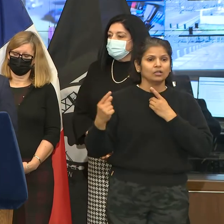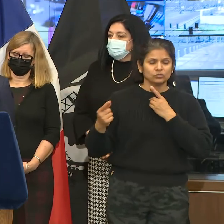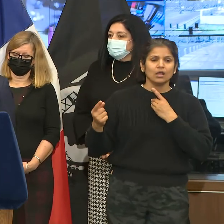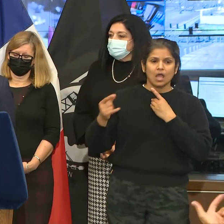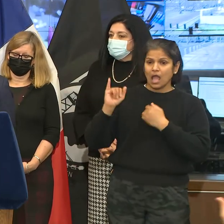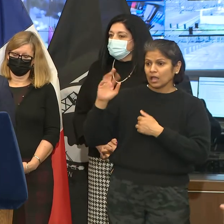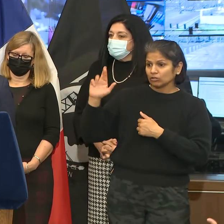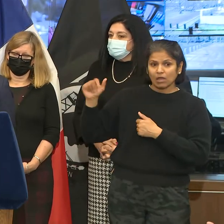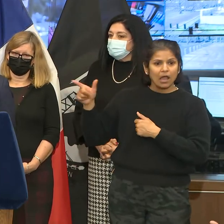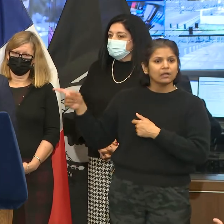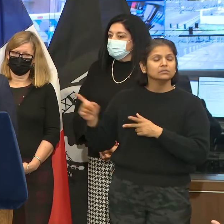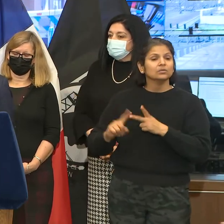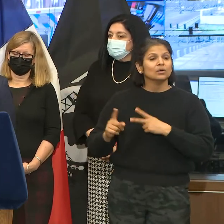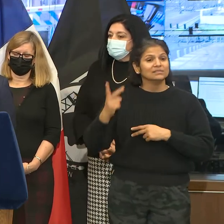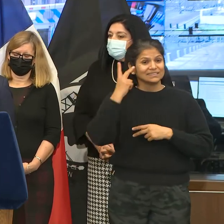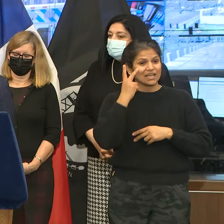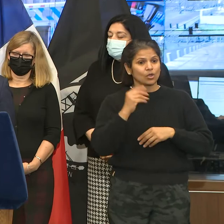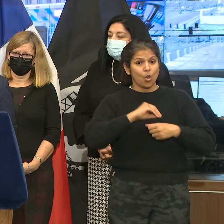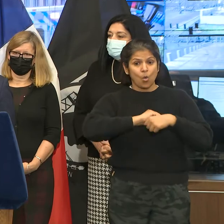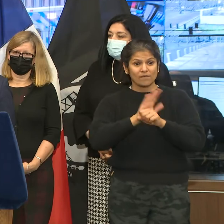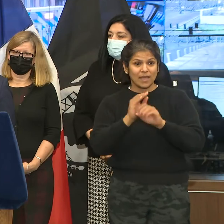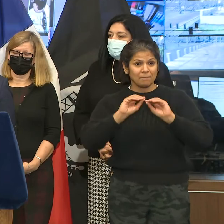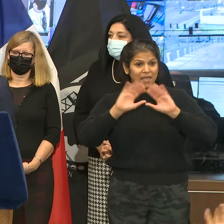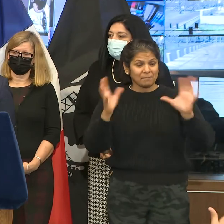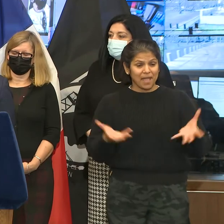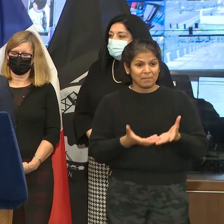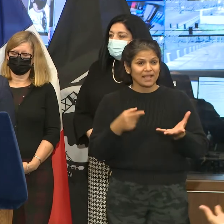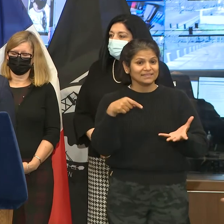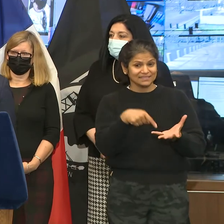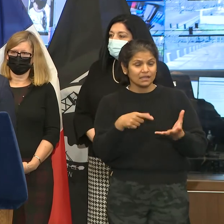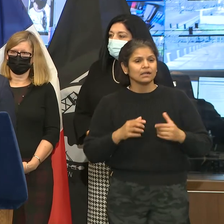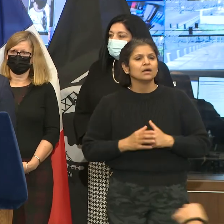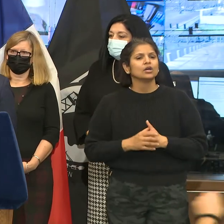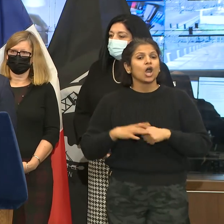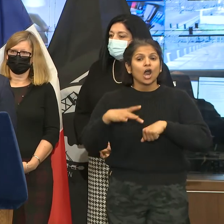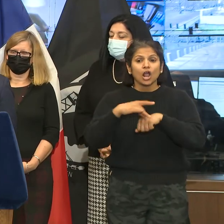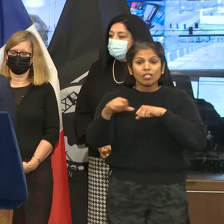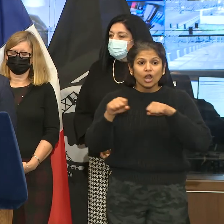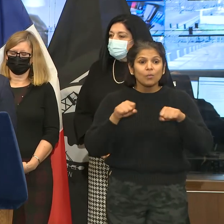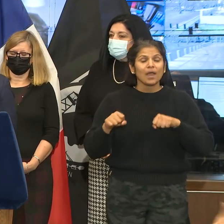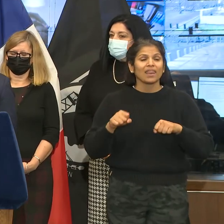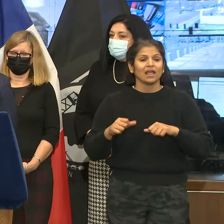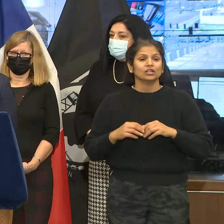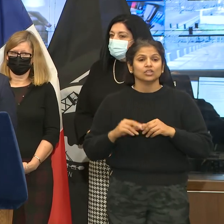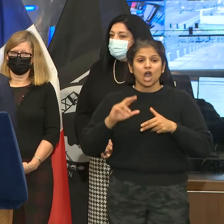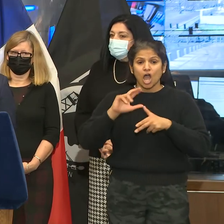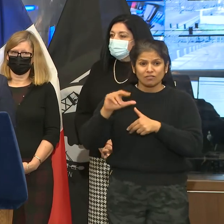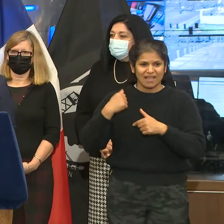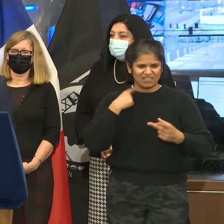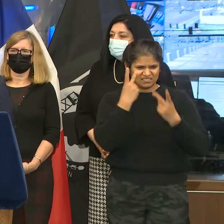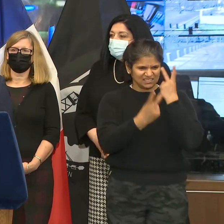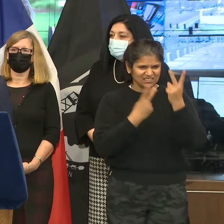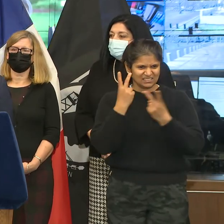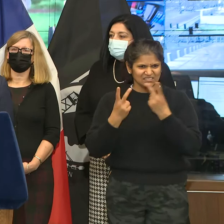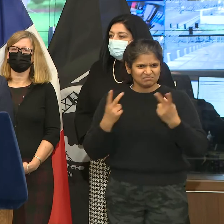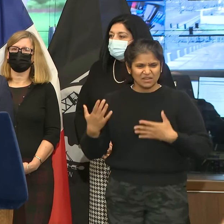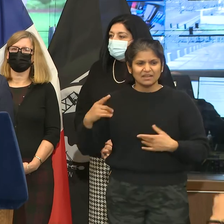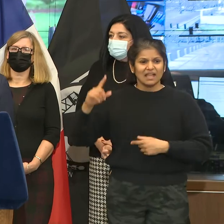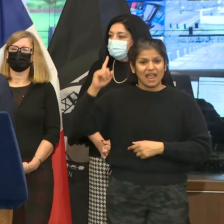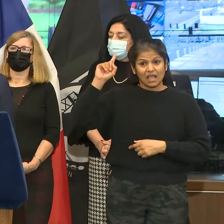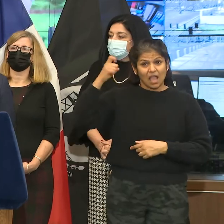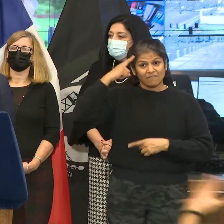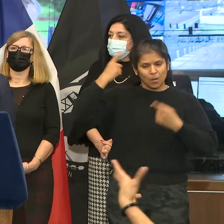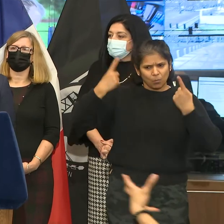of the COVID-19 pandemic. I've seen it responding to earthquakes and hurricanes. And that is ultimately the job of New York City